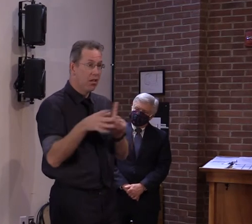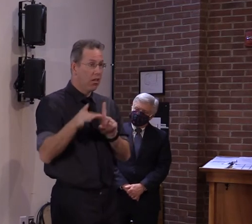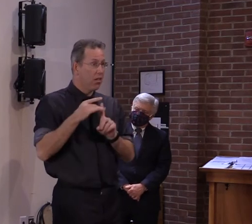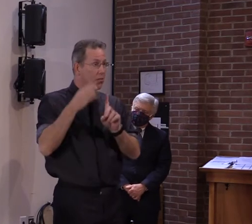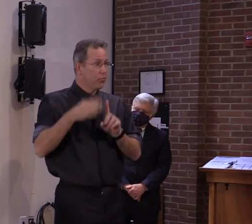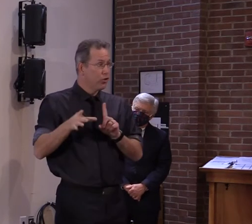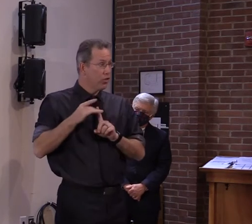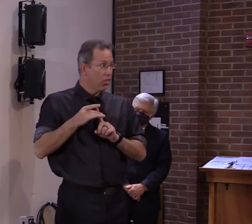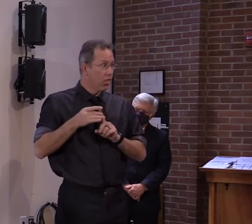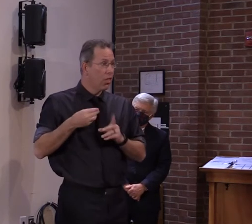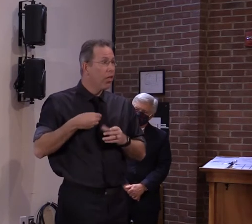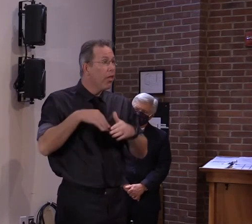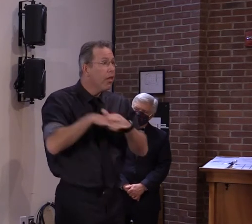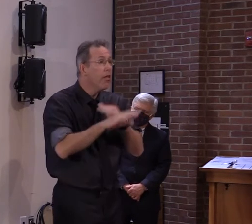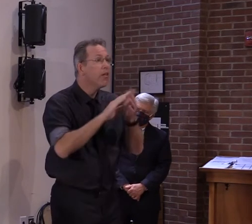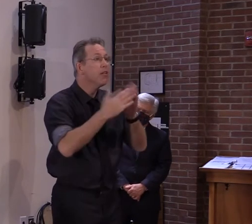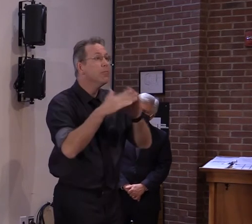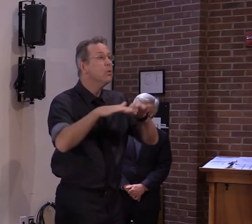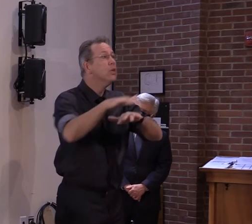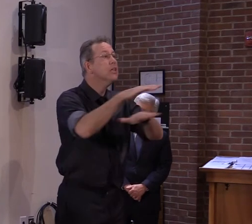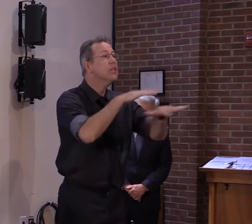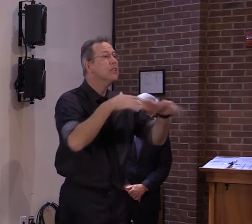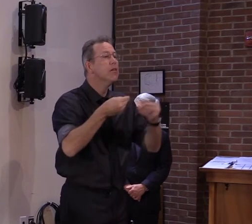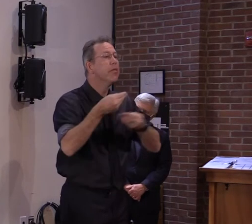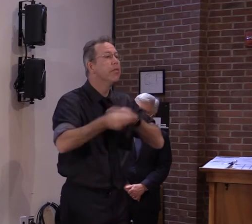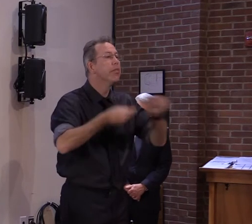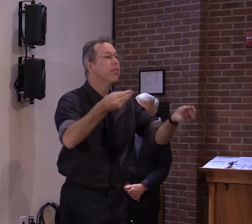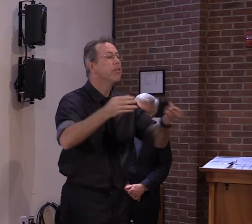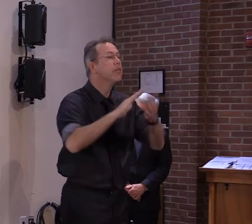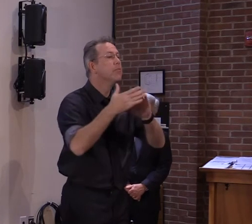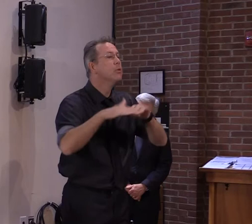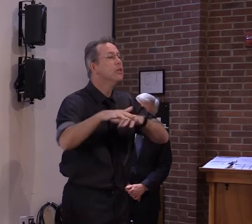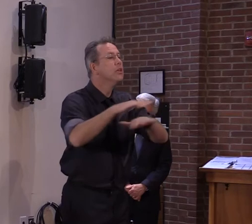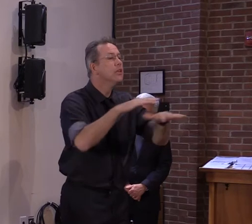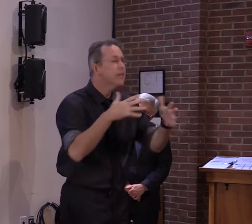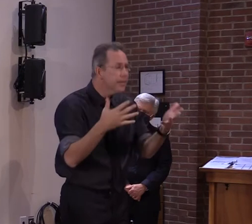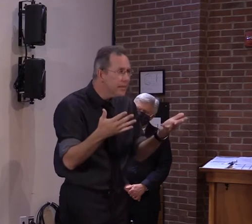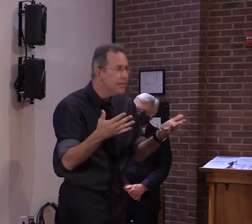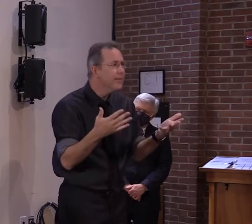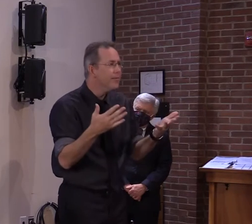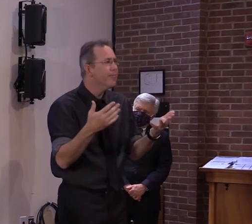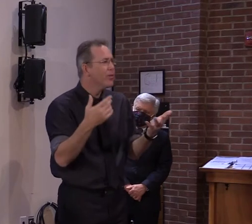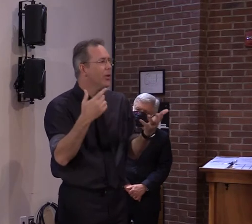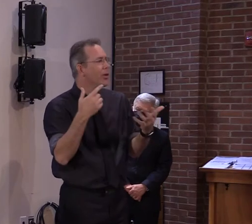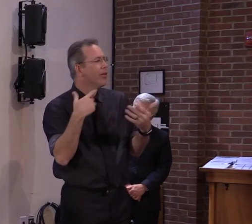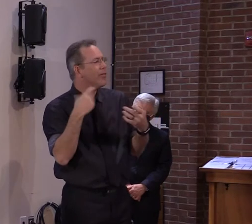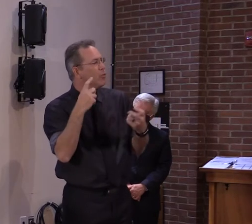we are recommending what we're recommending these days, period.